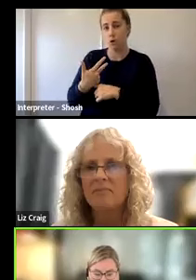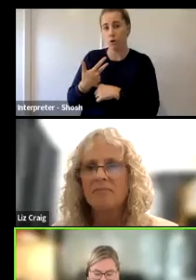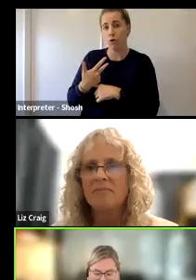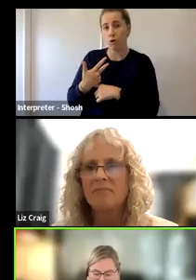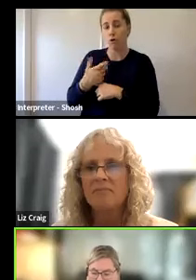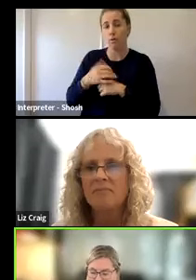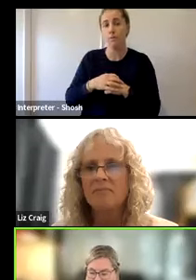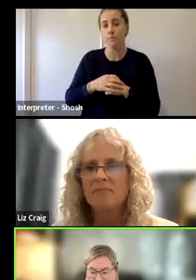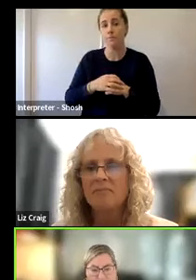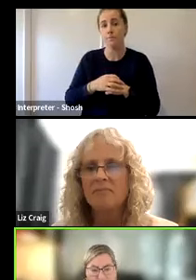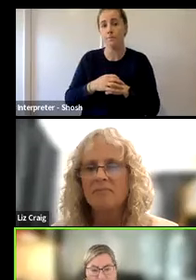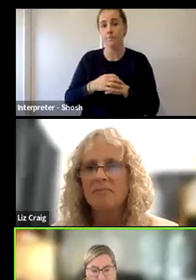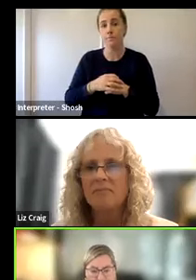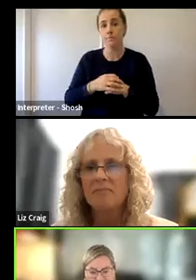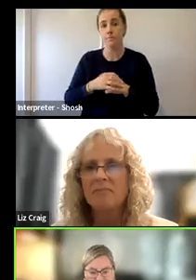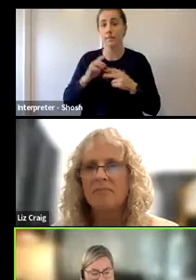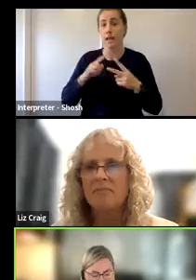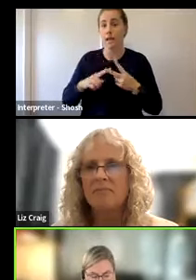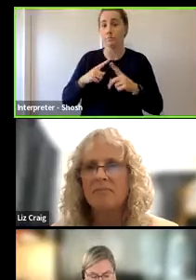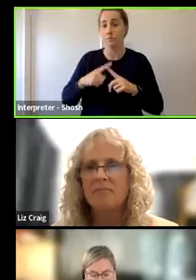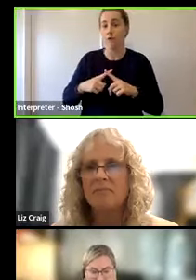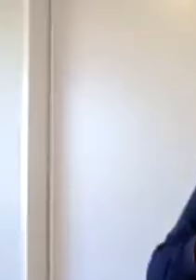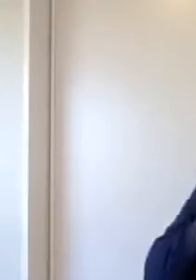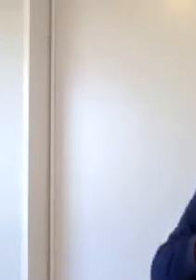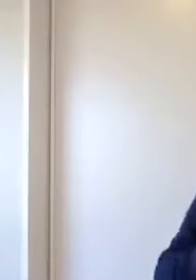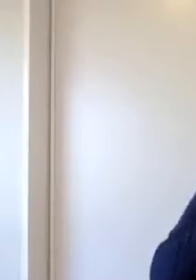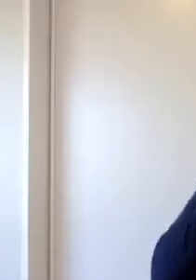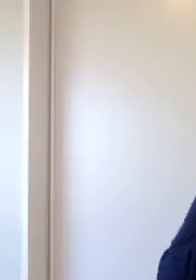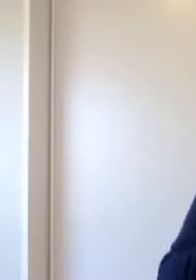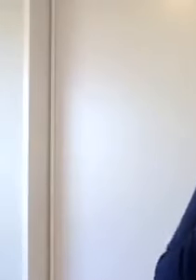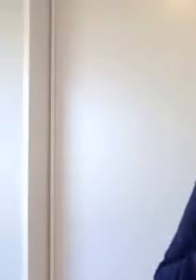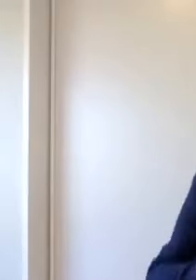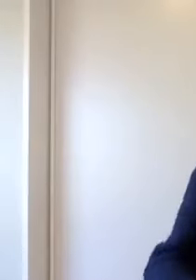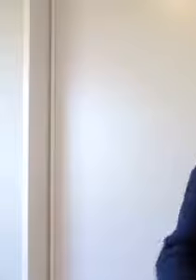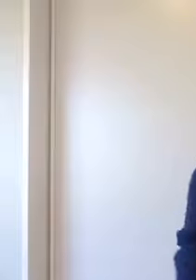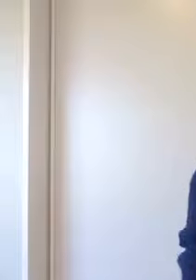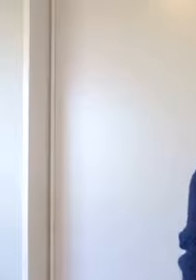and off your microphone, that would be great.